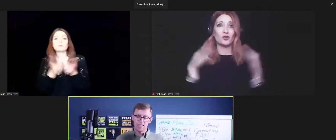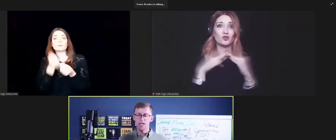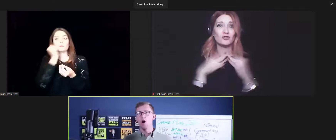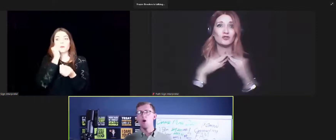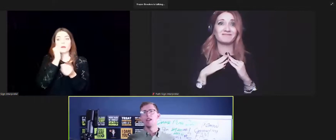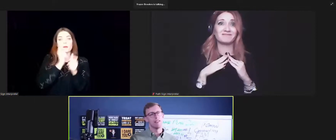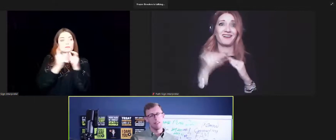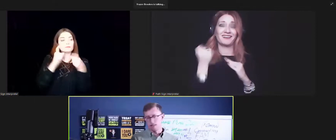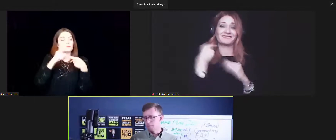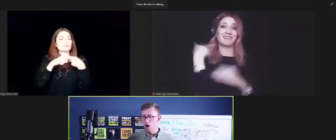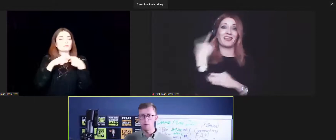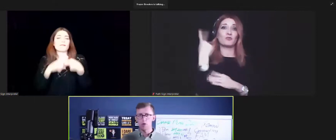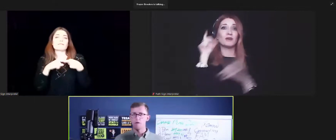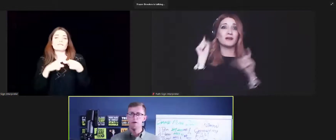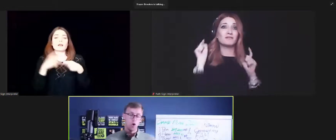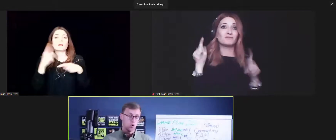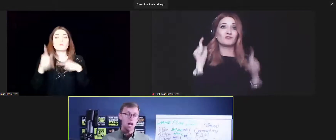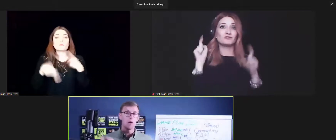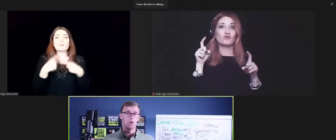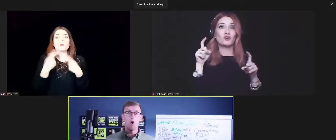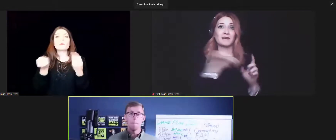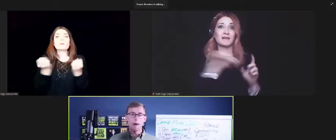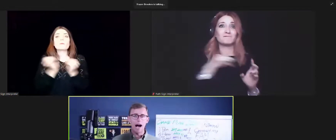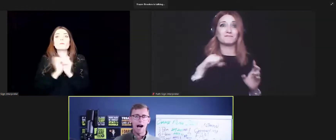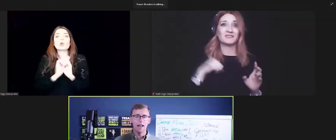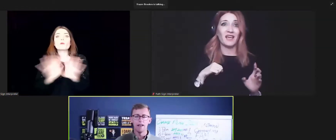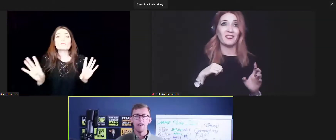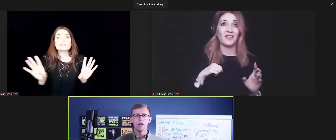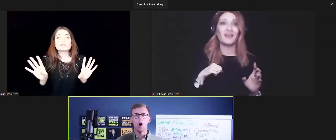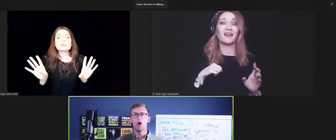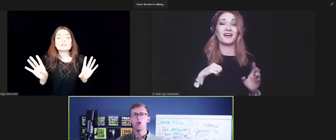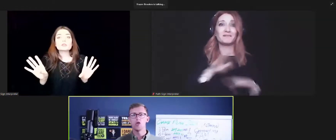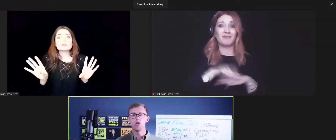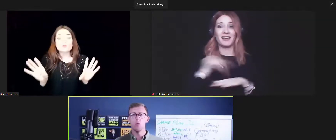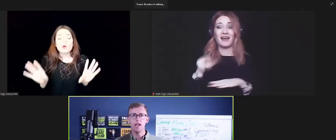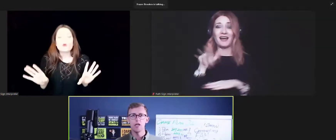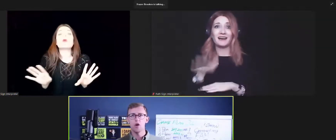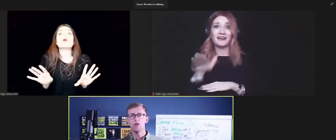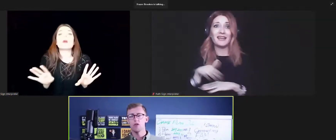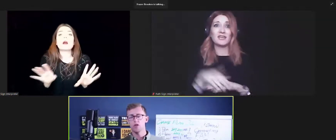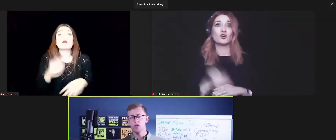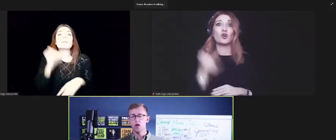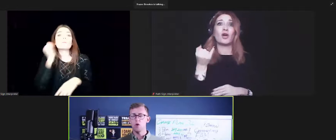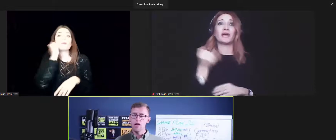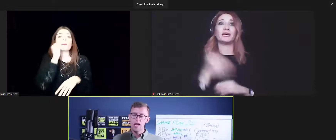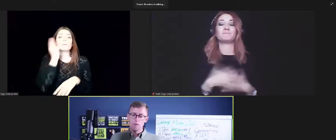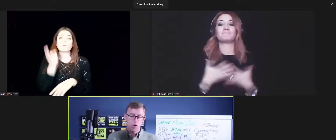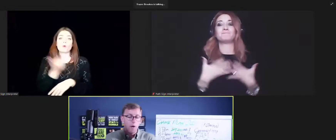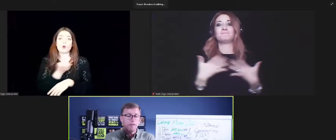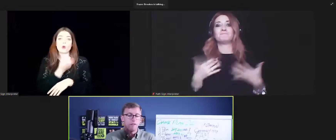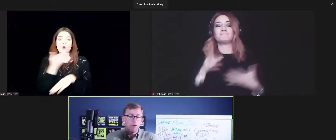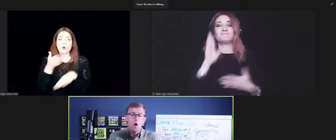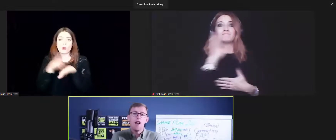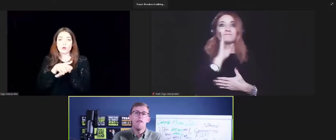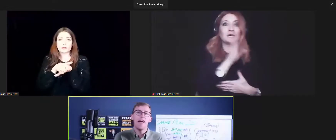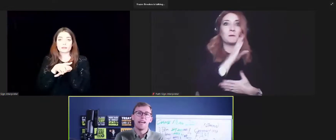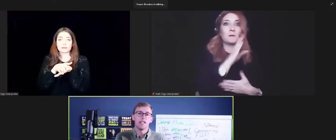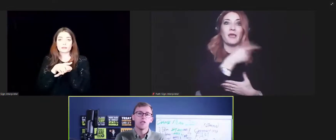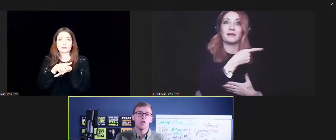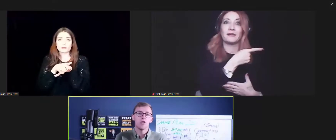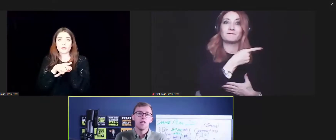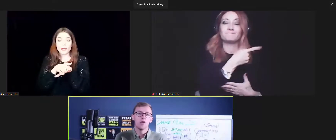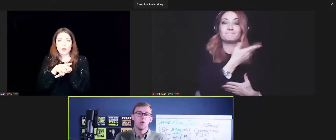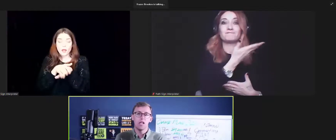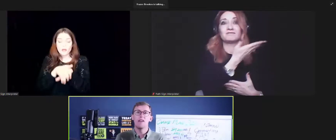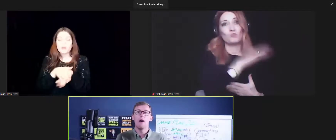And, you know, the boy was going through, who's now a grown man and gone on to do what he's gone on to do, was going through her